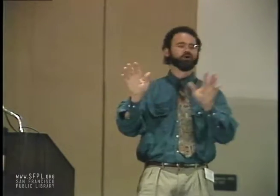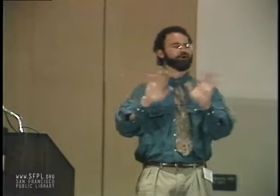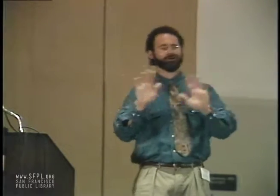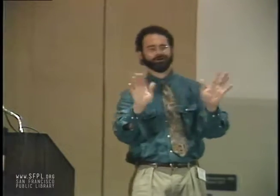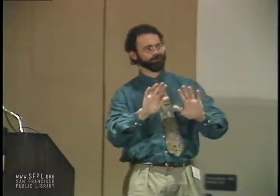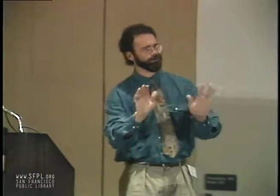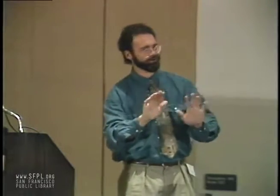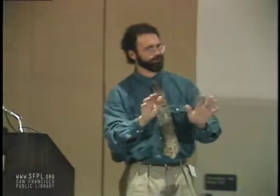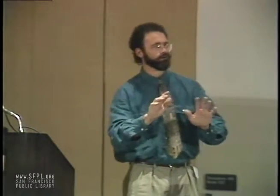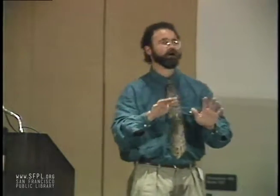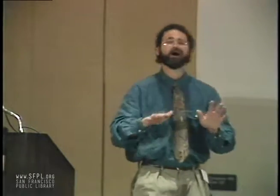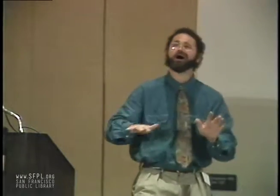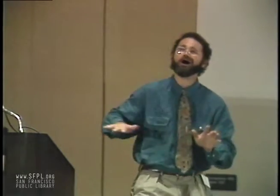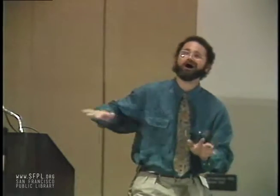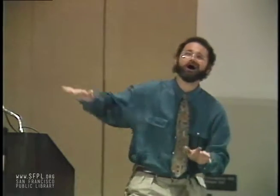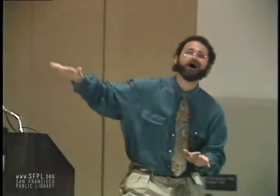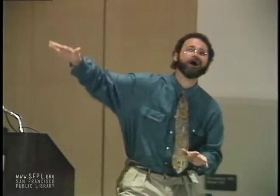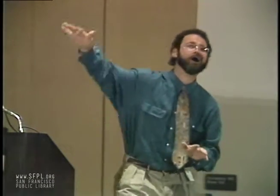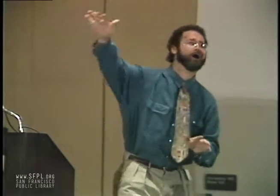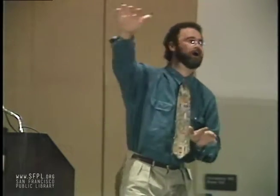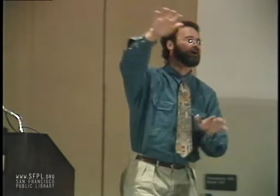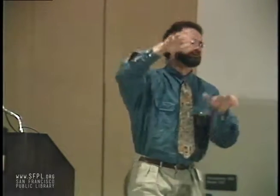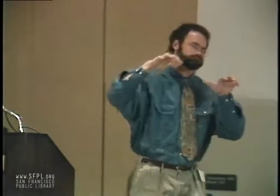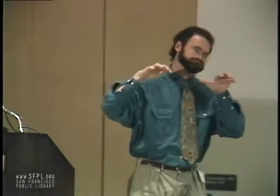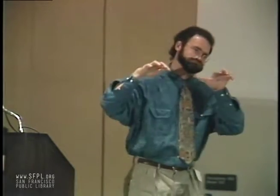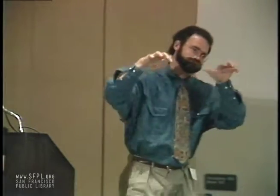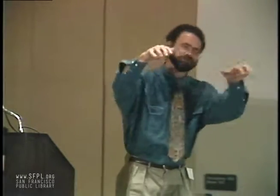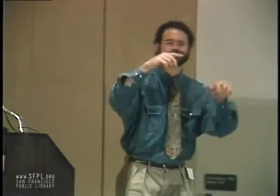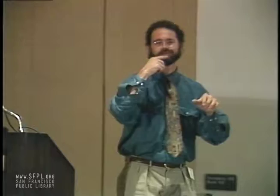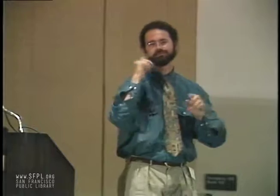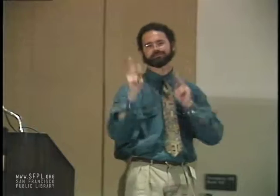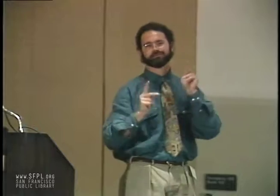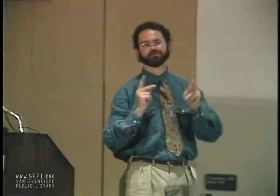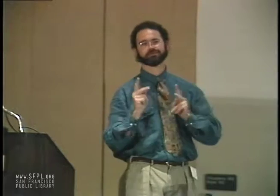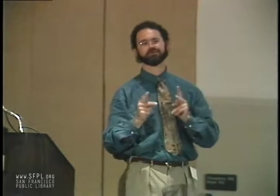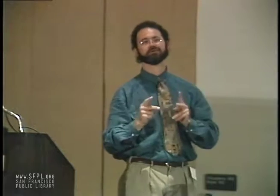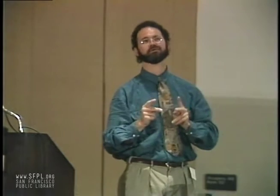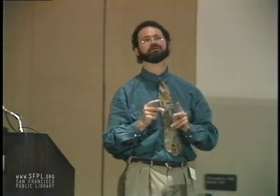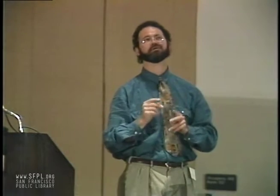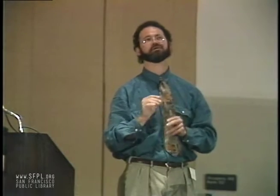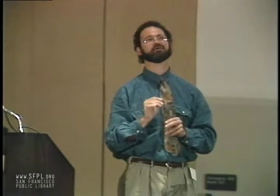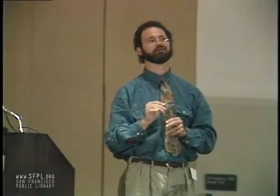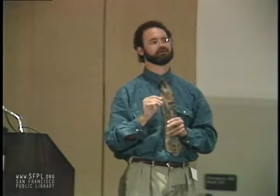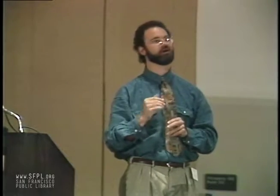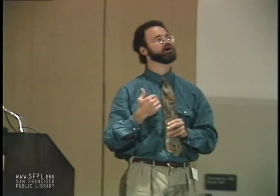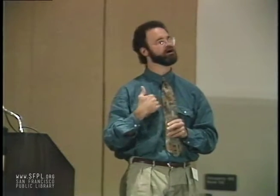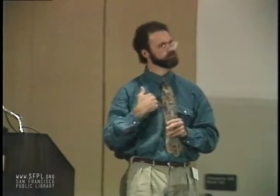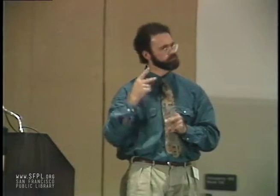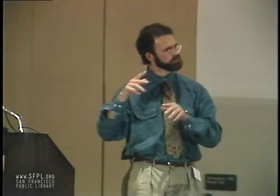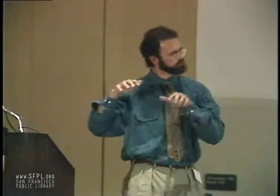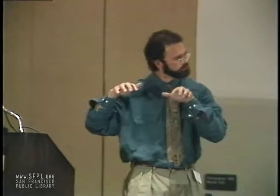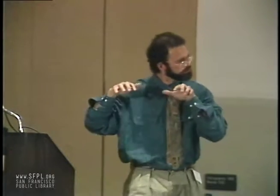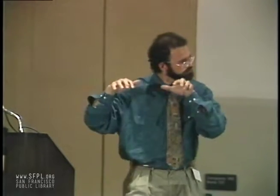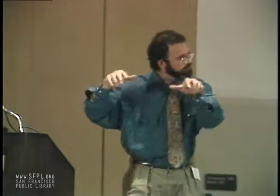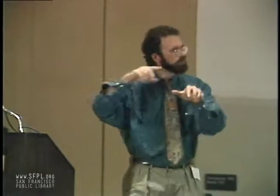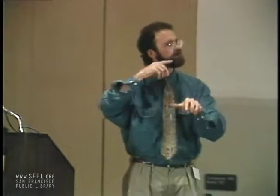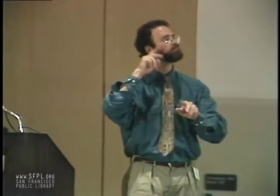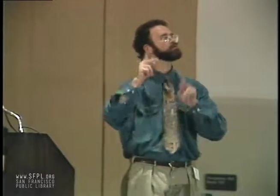So he asked his mother, if it was only this family next door that communicated that way, were they different from the rest of the world because they could hear each other and they talked to